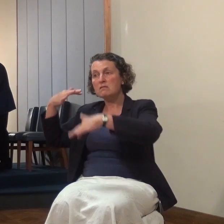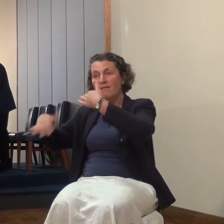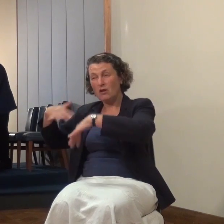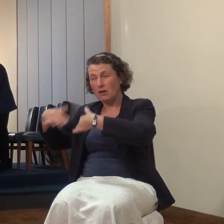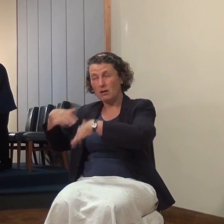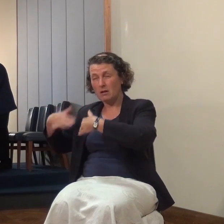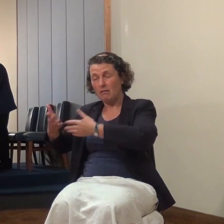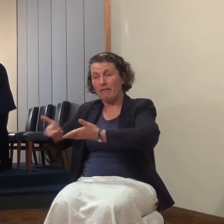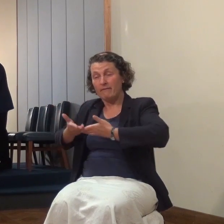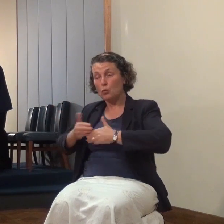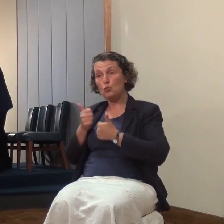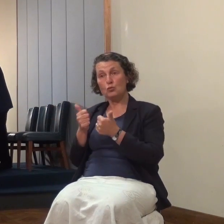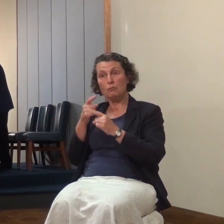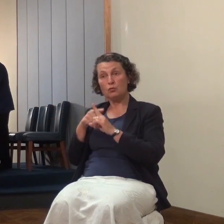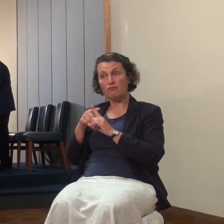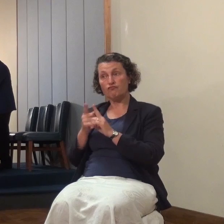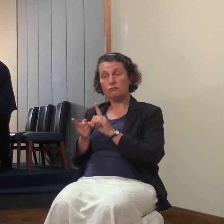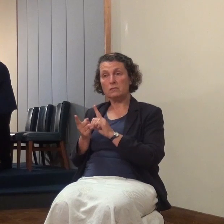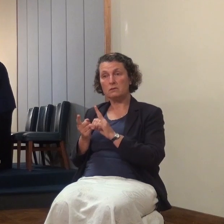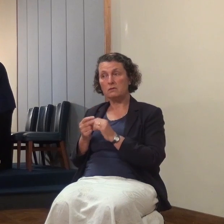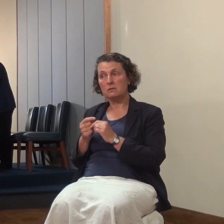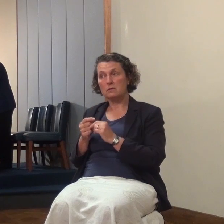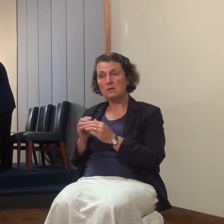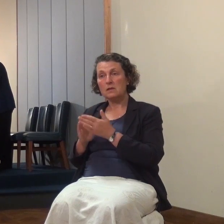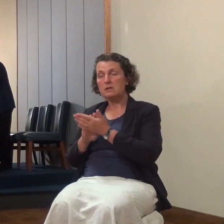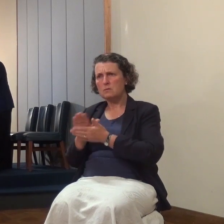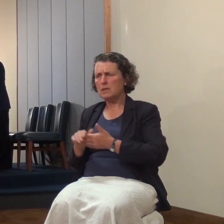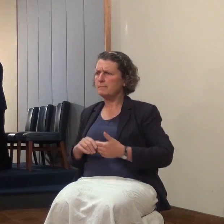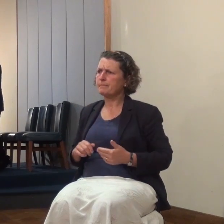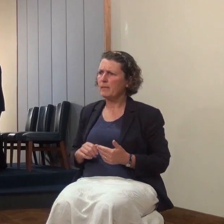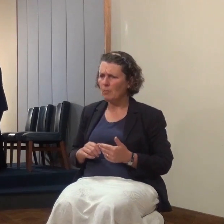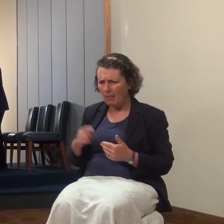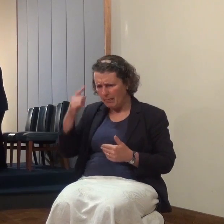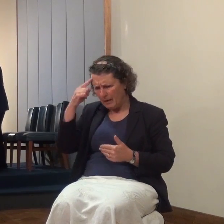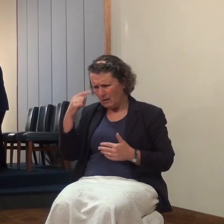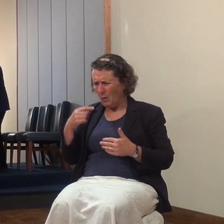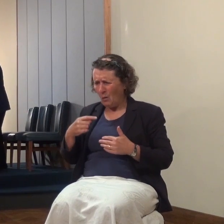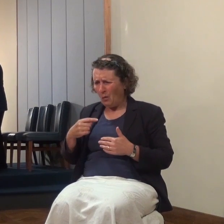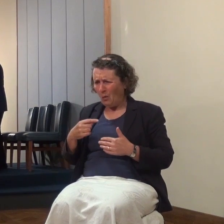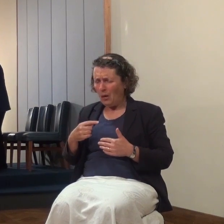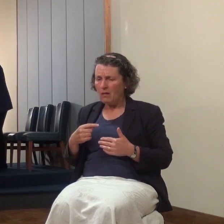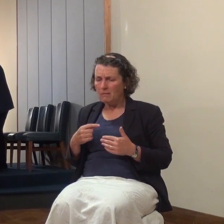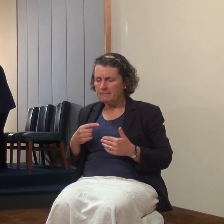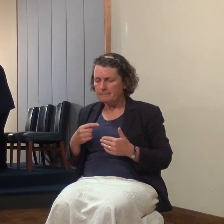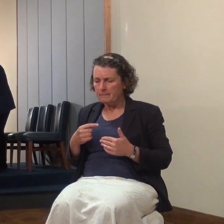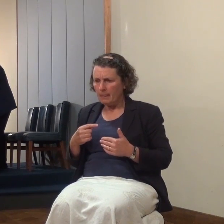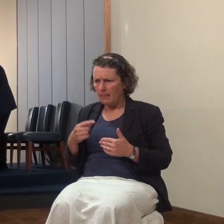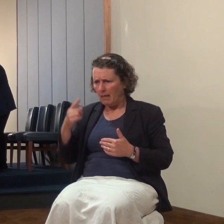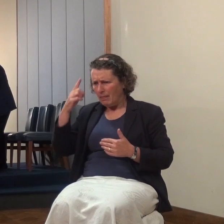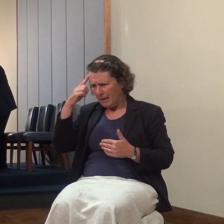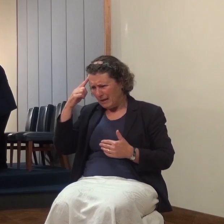We're going to always finish ahead, not behind. We have an expectation that this will all